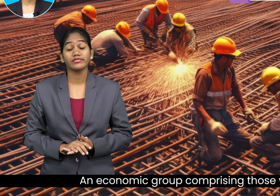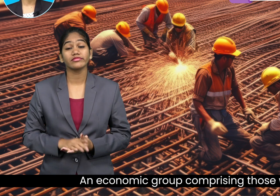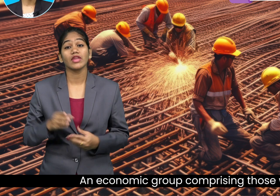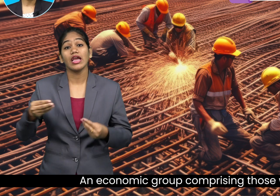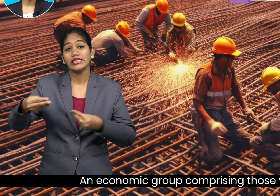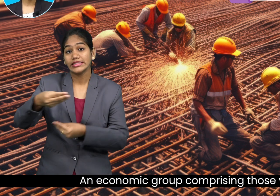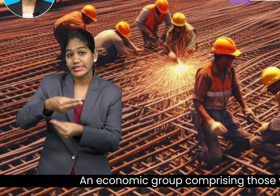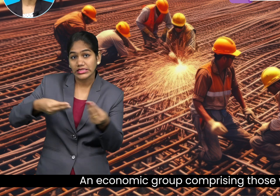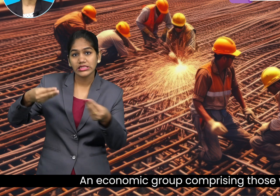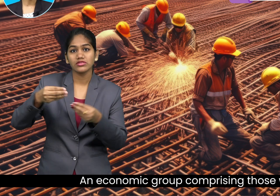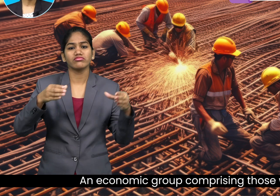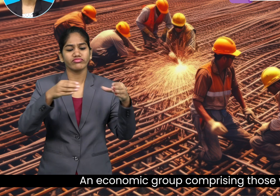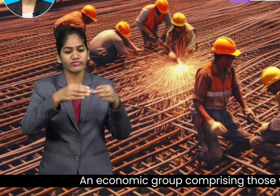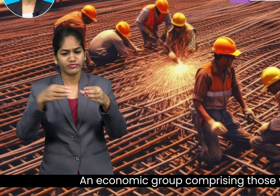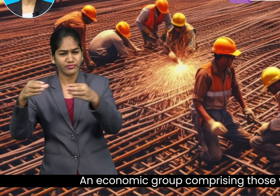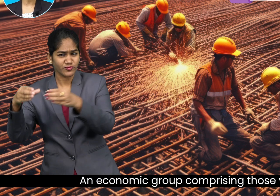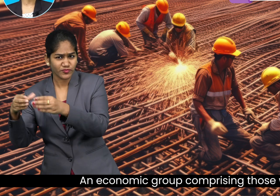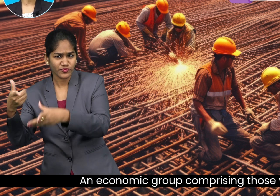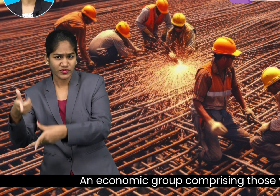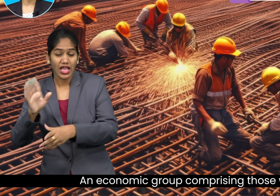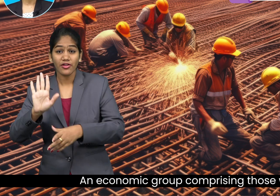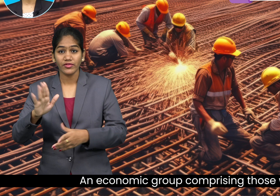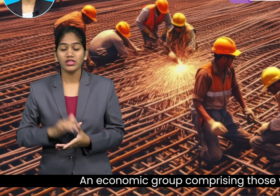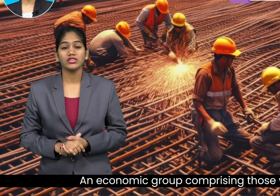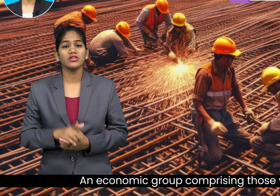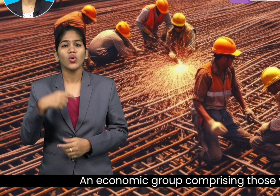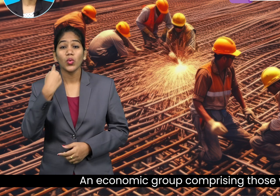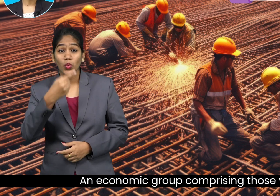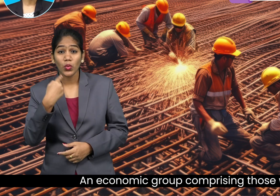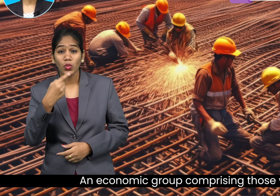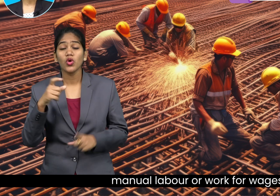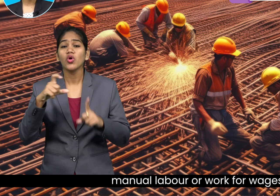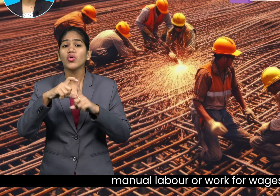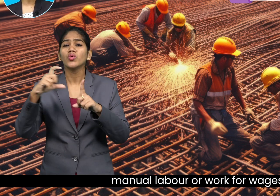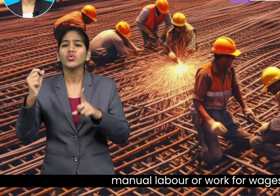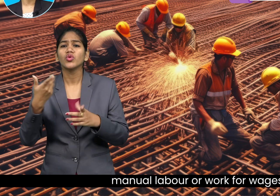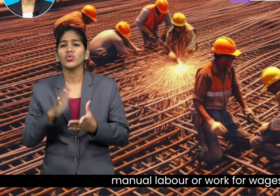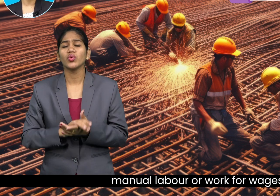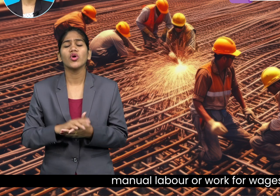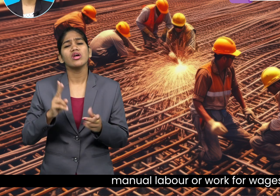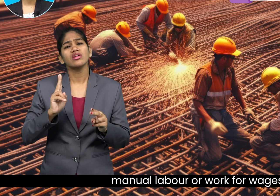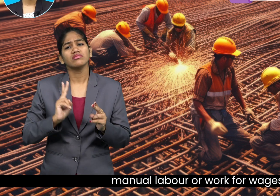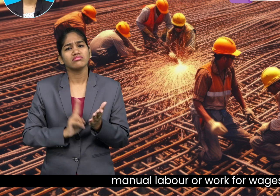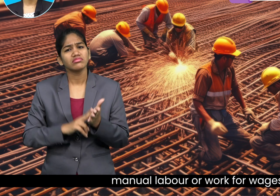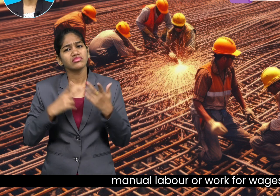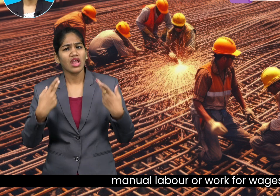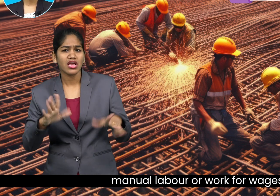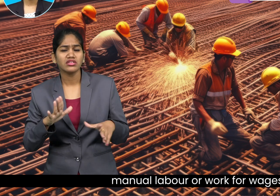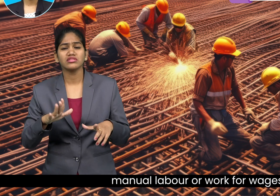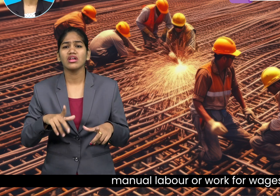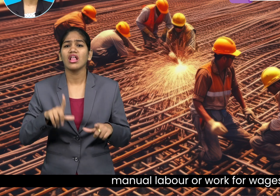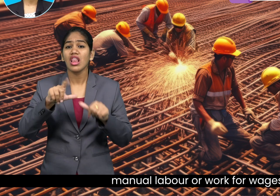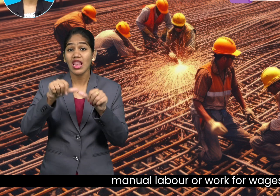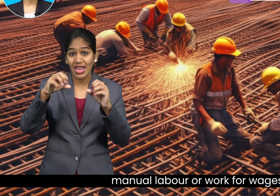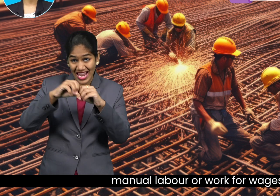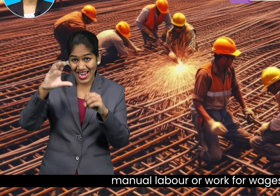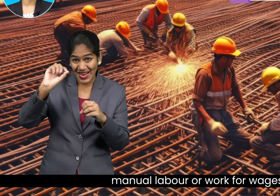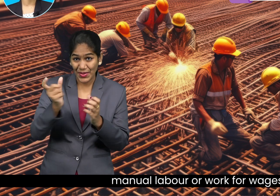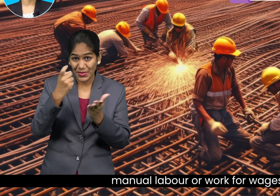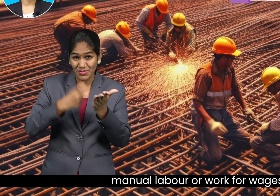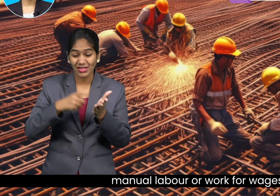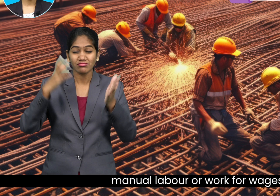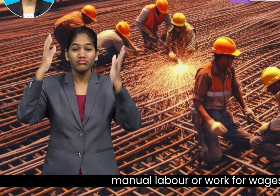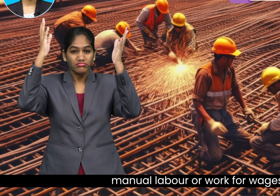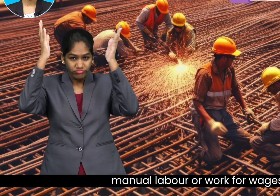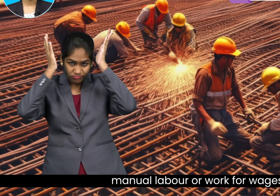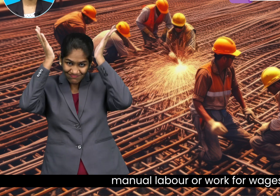An economic group comprising those who do manual labor or work for